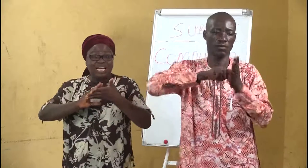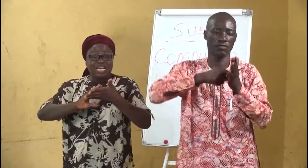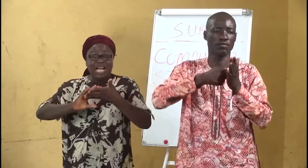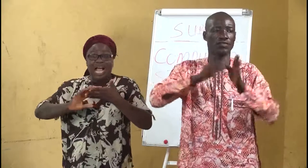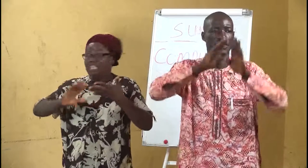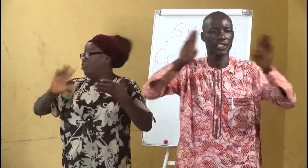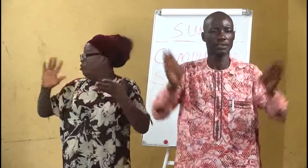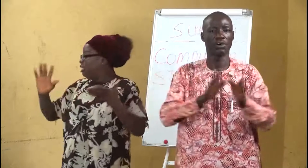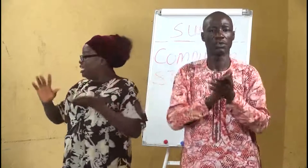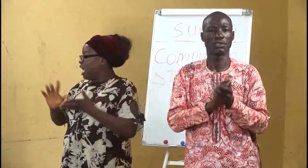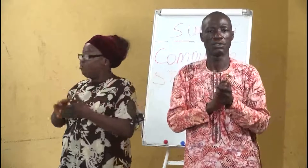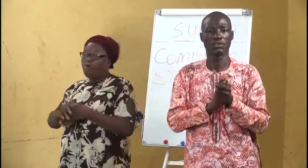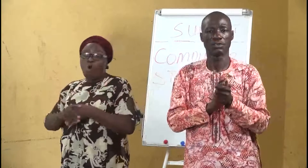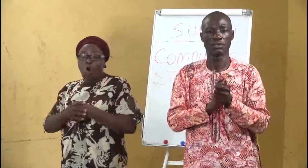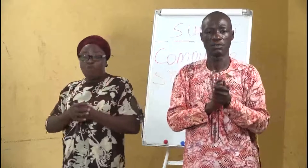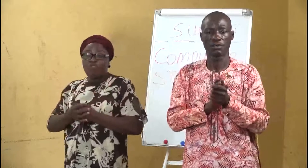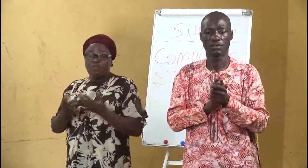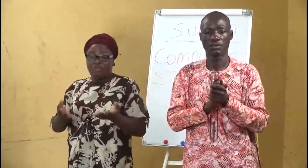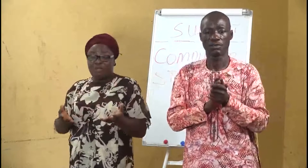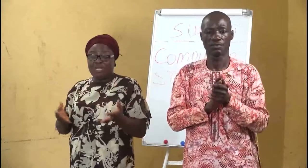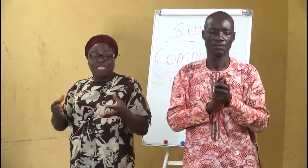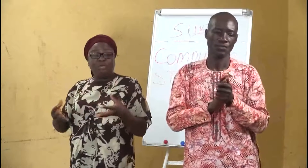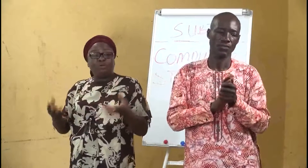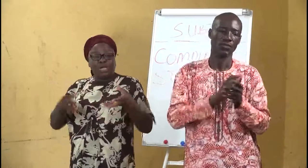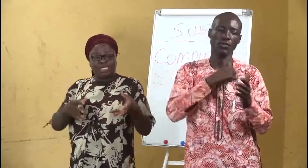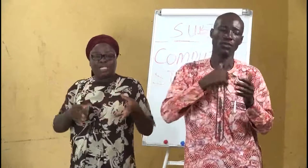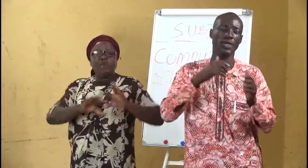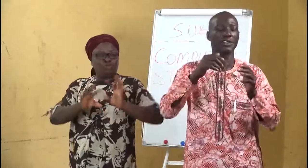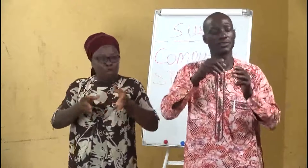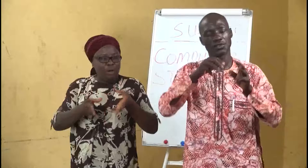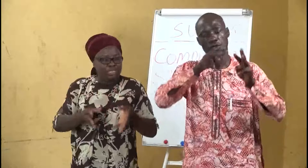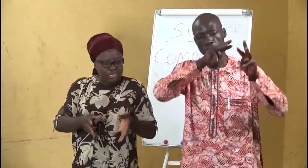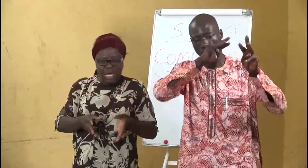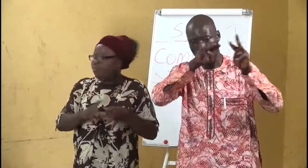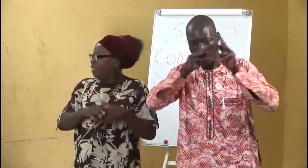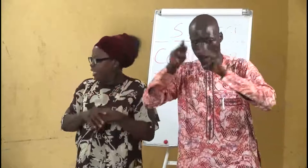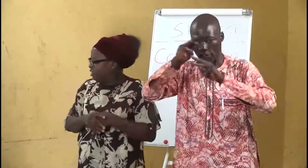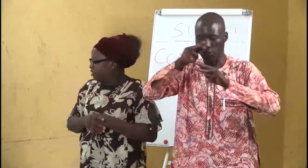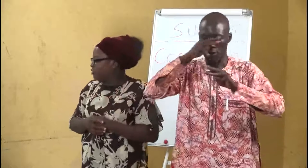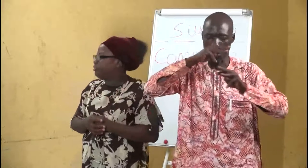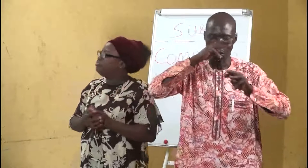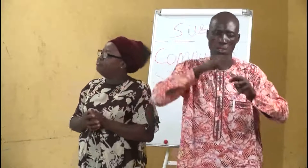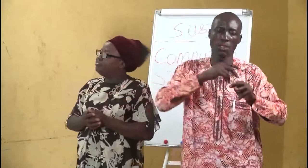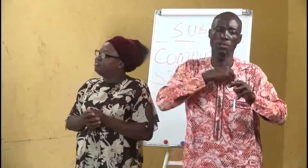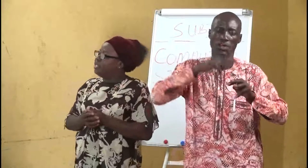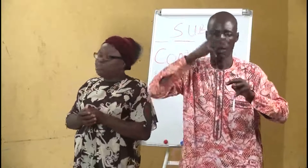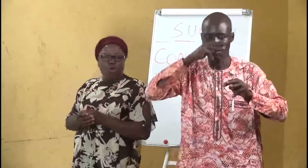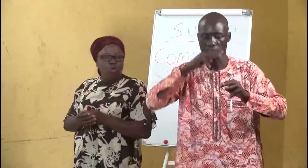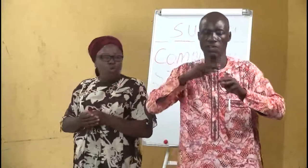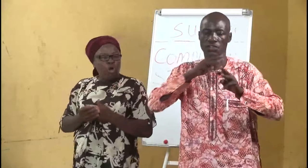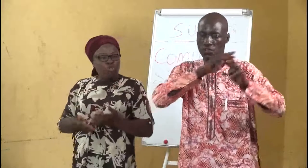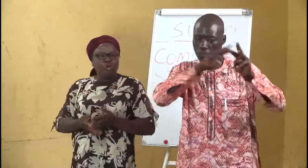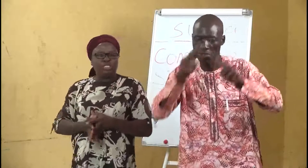Our printer, and some other type of peripheral that's being connected to our system in schools.